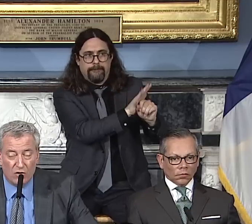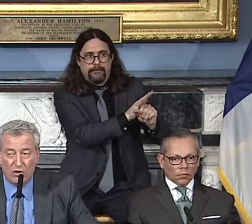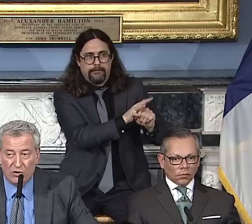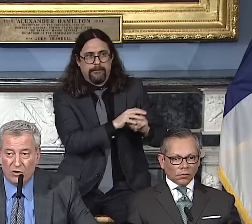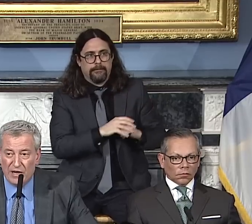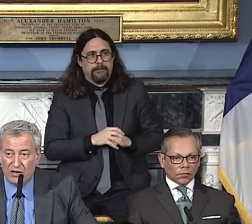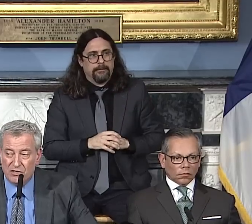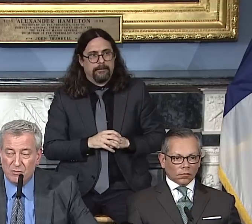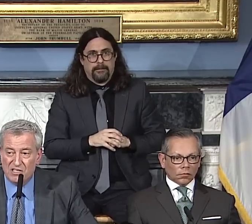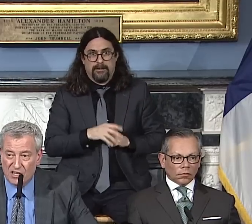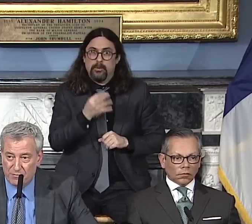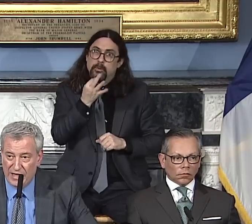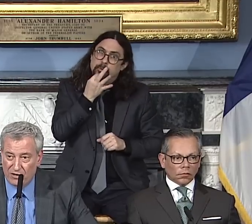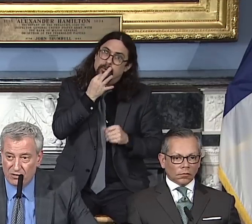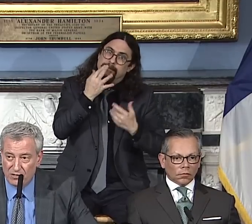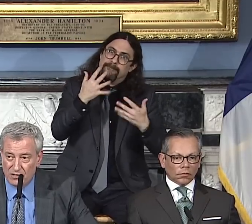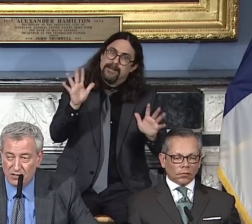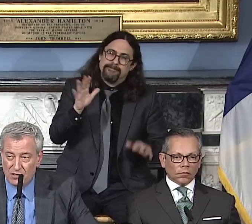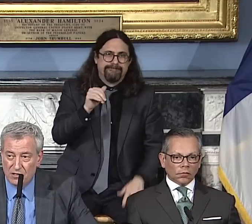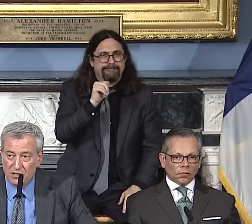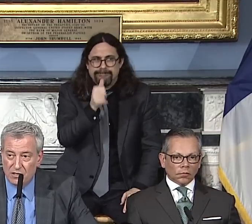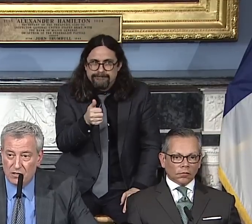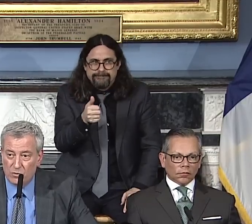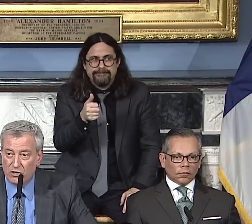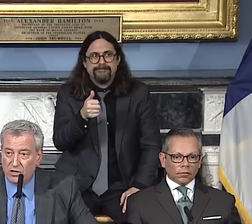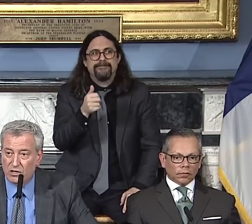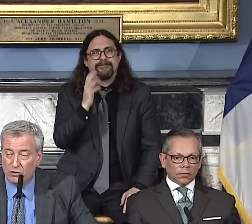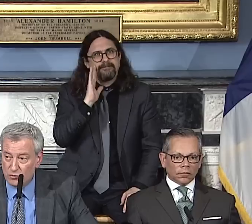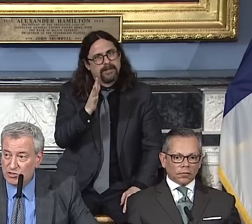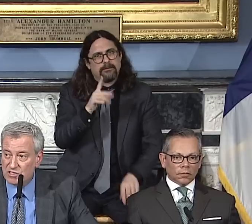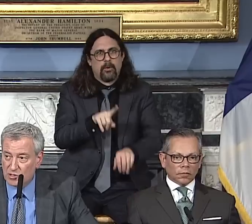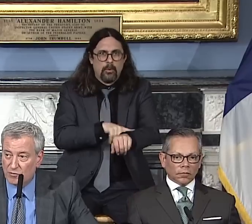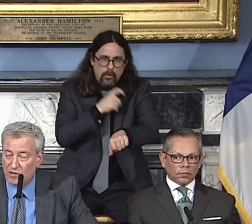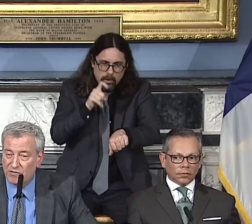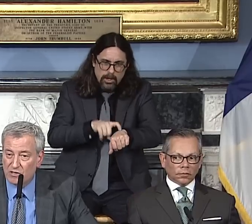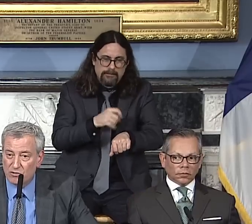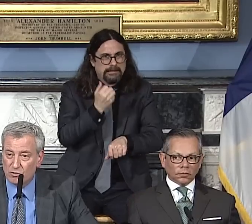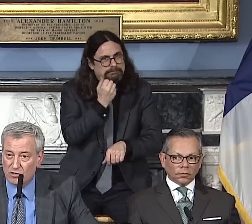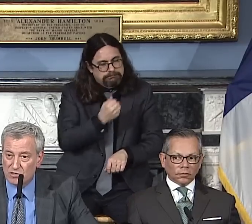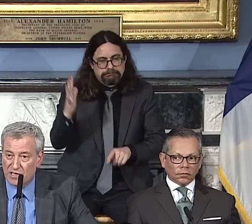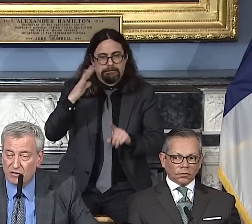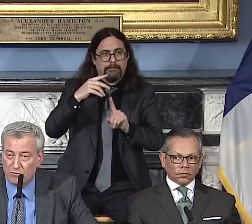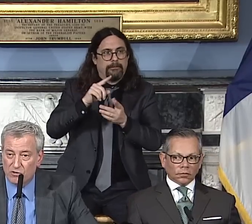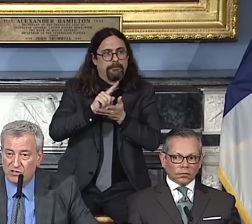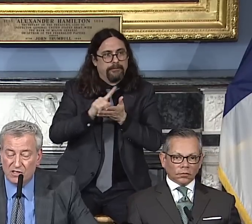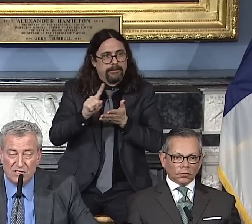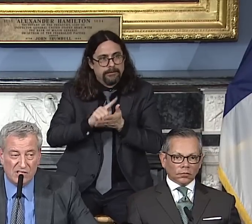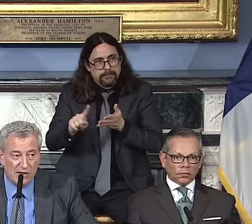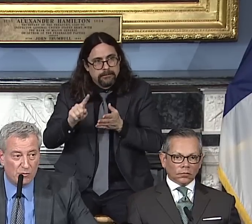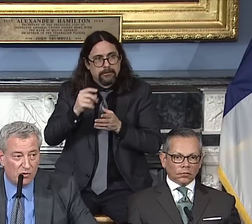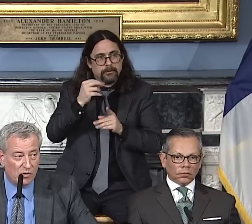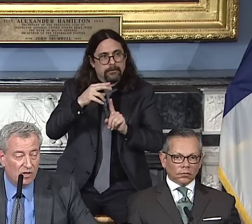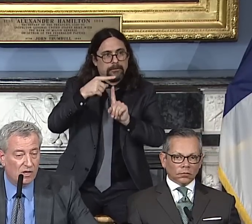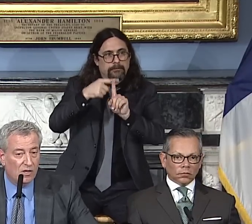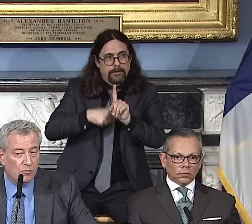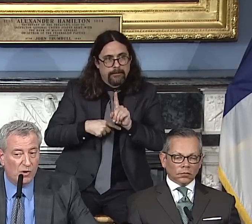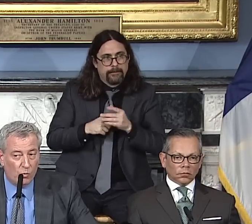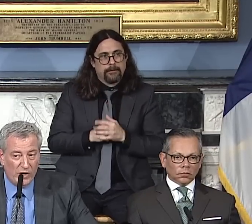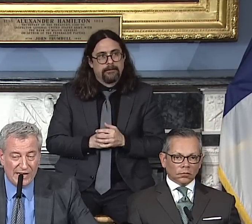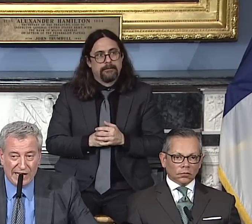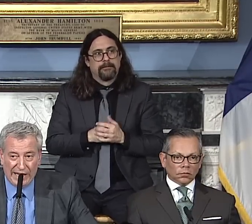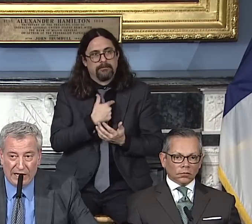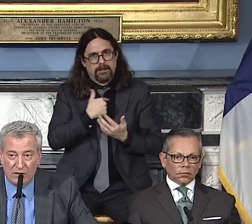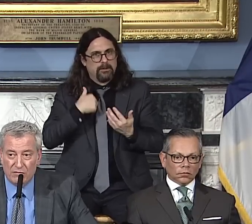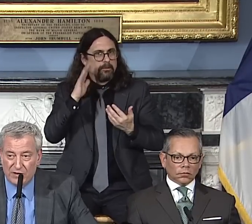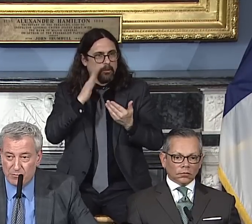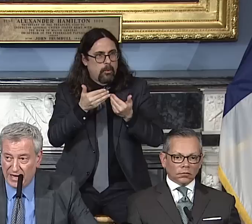going to be a long, long battle. It's going to be a tough battle. We are going to lose some of our fellow New Yorkers. That, unfortunately, is inevitable. But